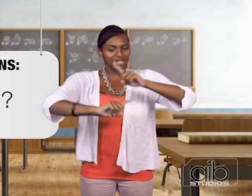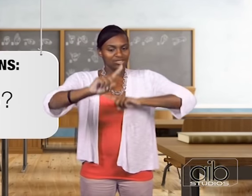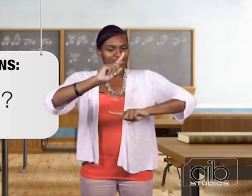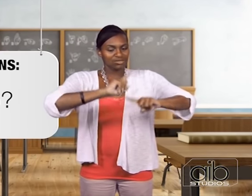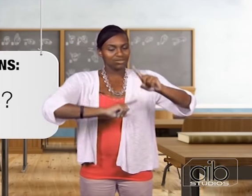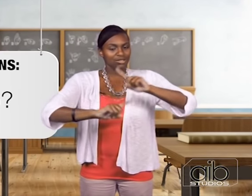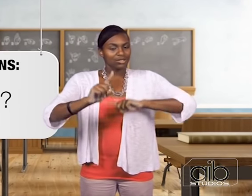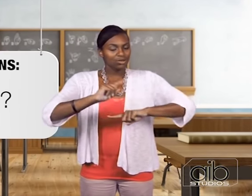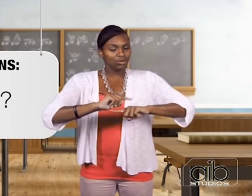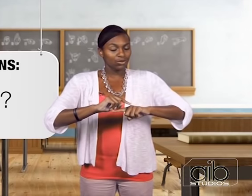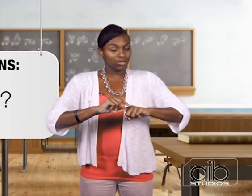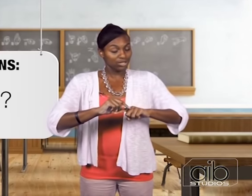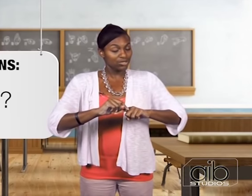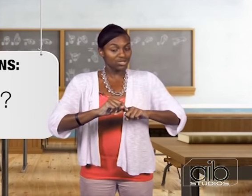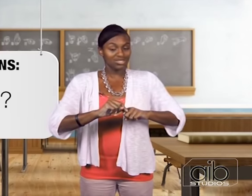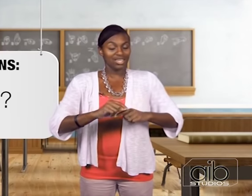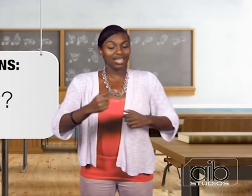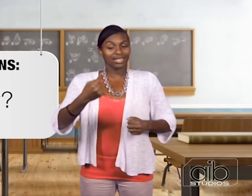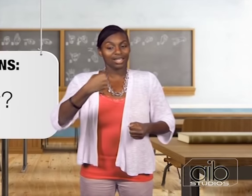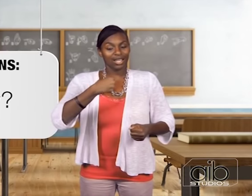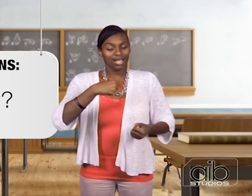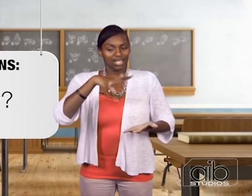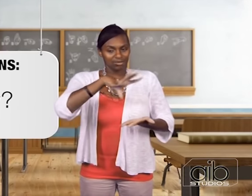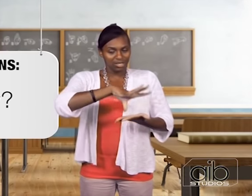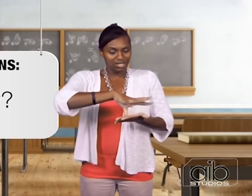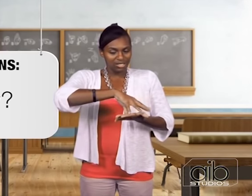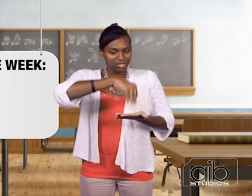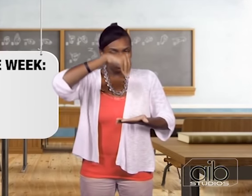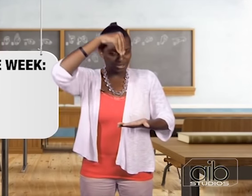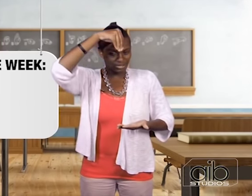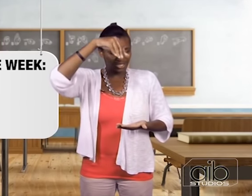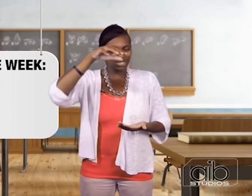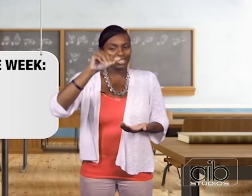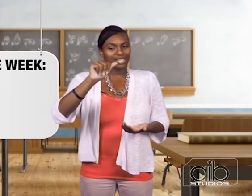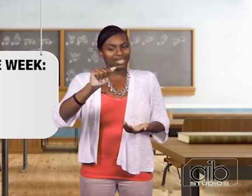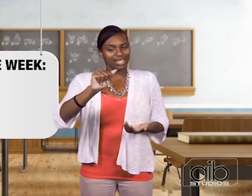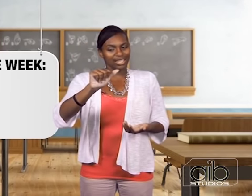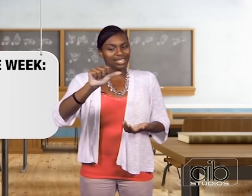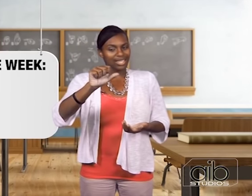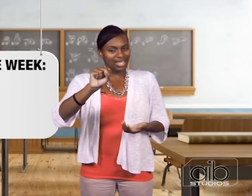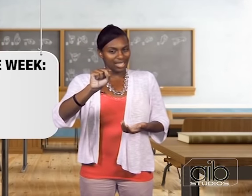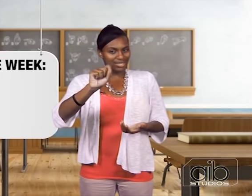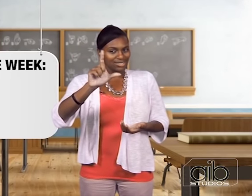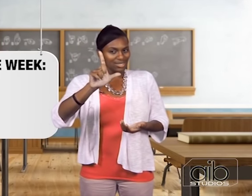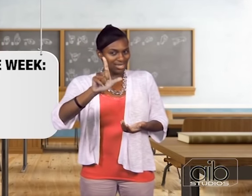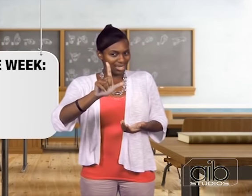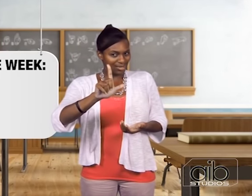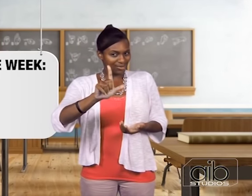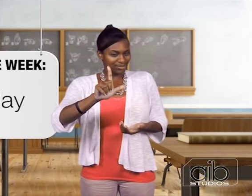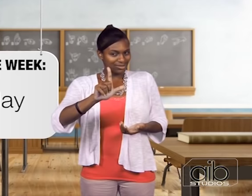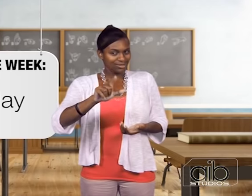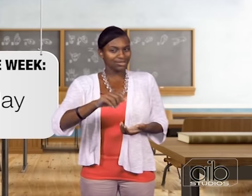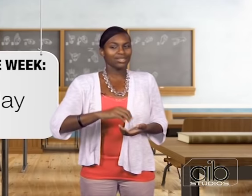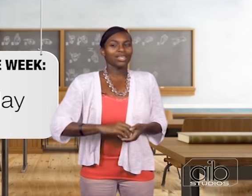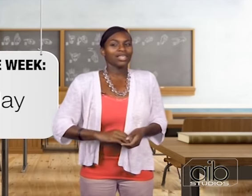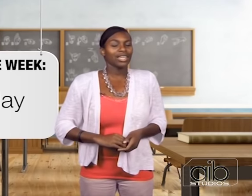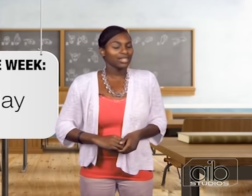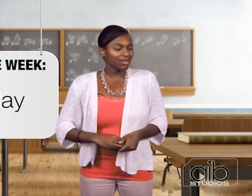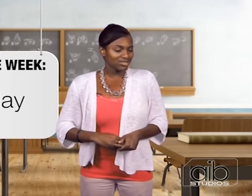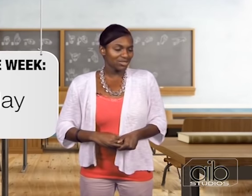language. Or you can sign I'm learning ASL. And also,